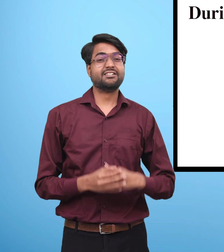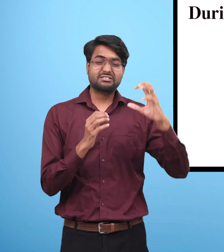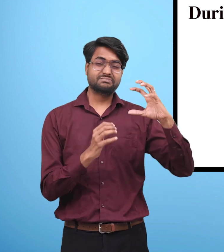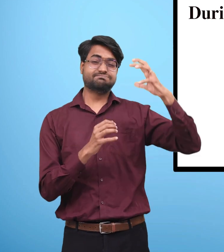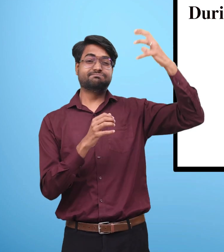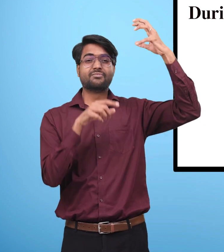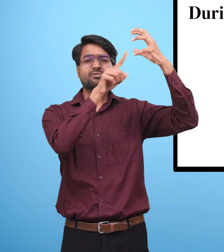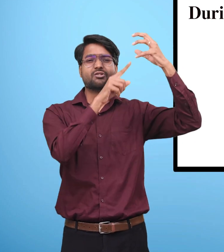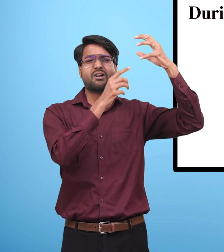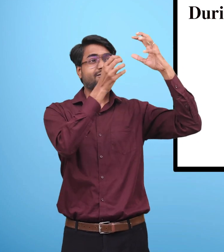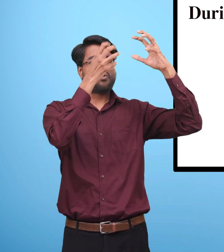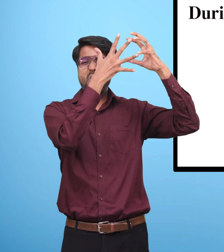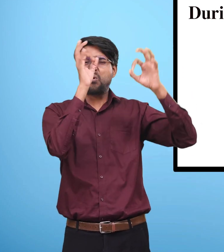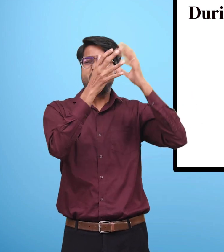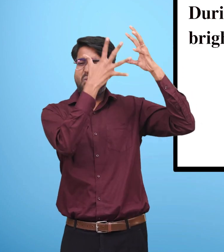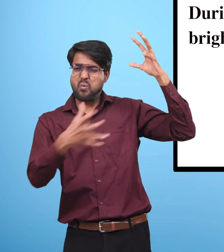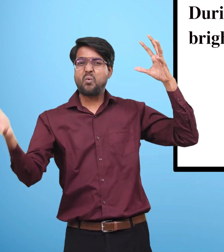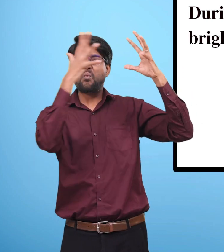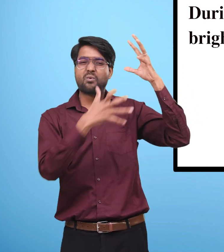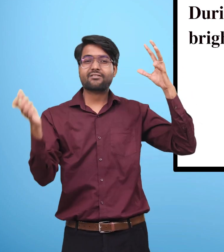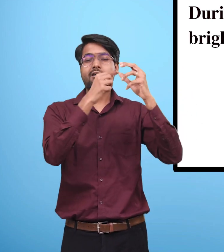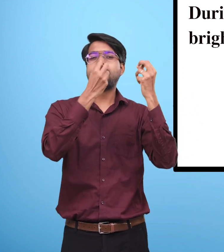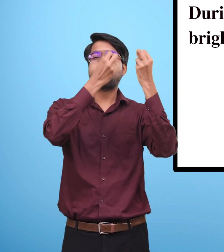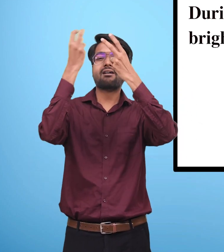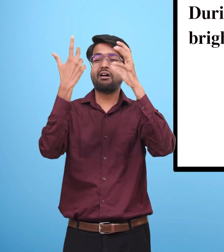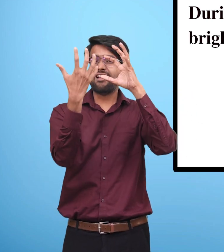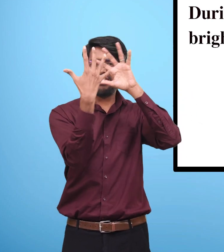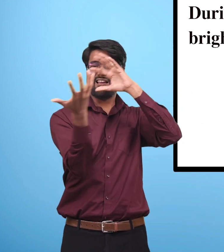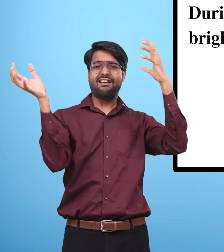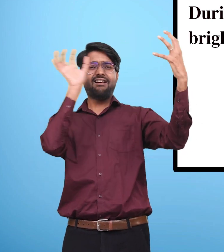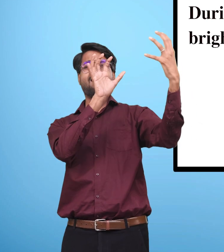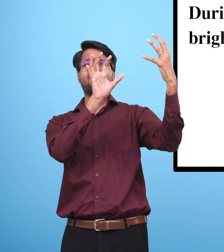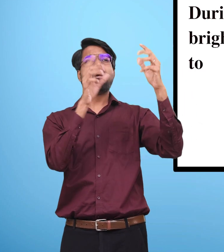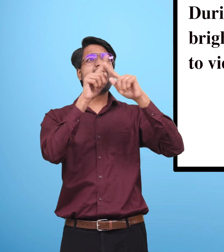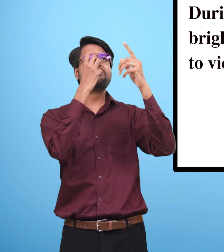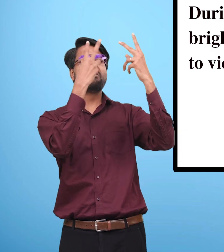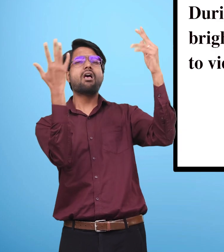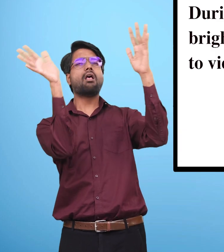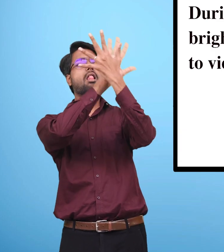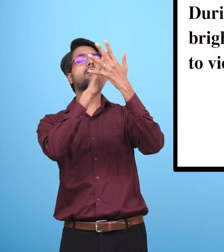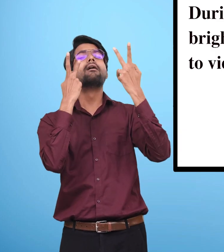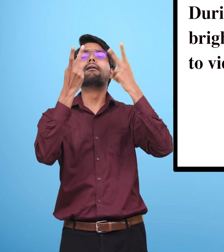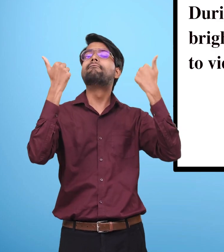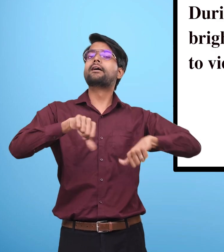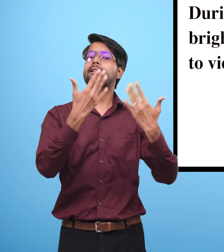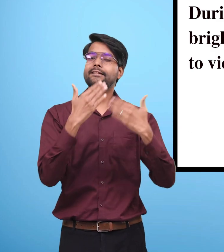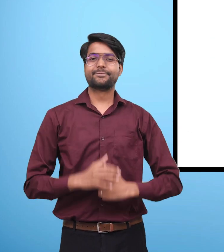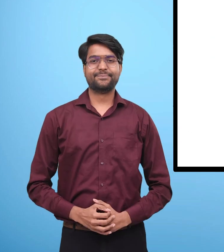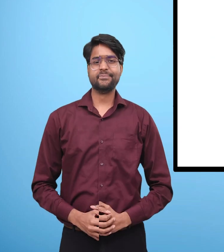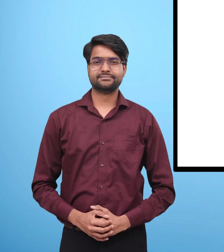During daytime, due to the extreme brightness of the sun, it is not possible to view the other stars.